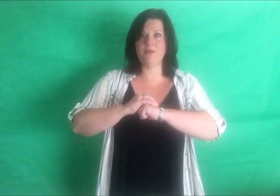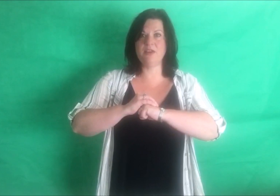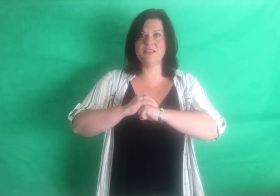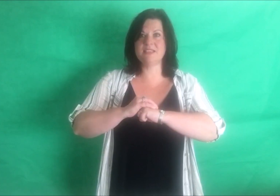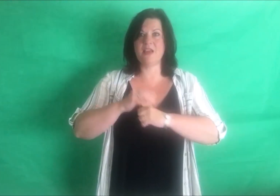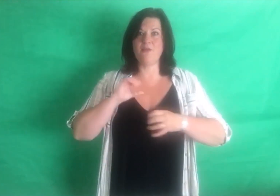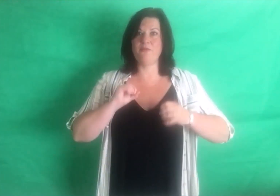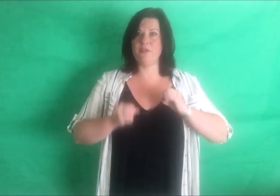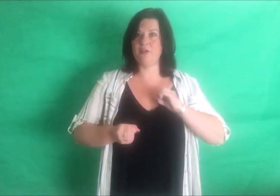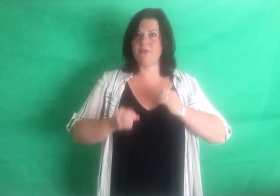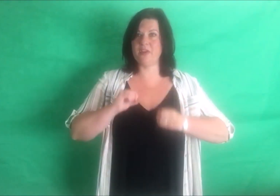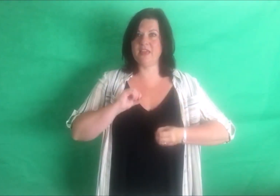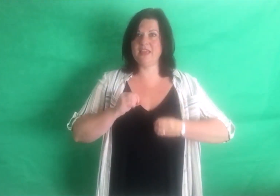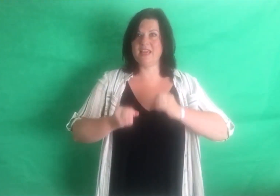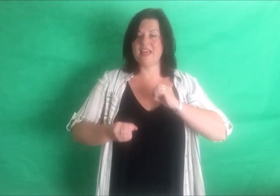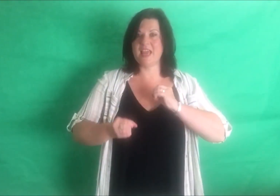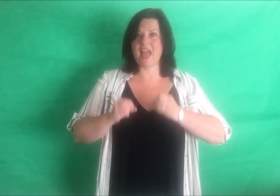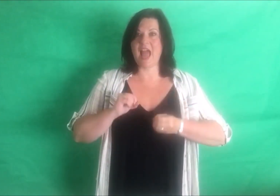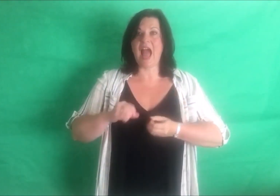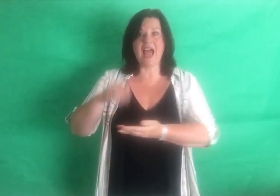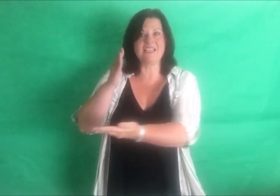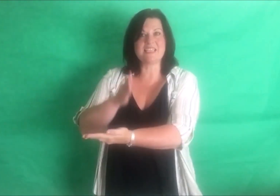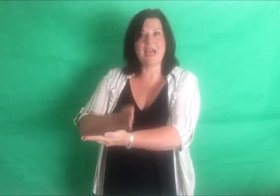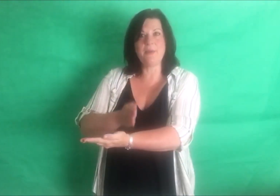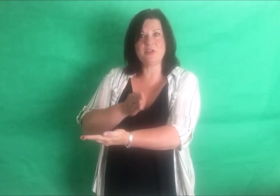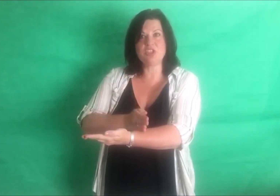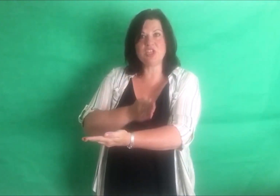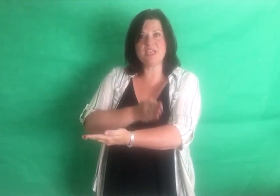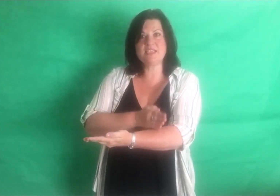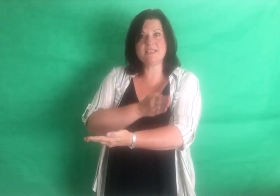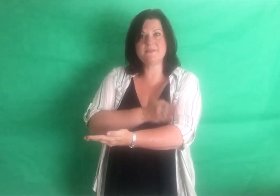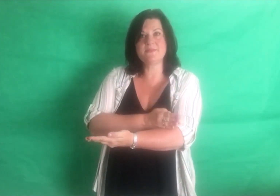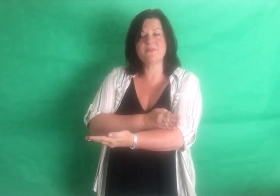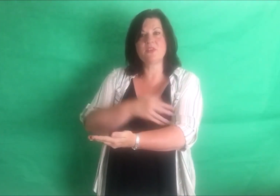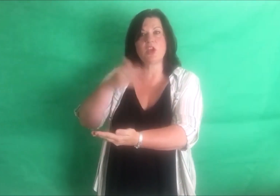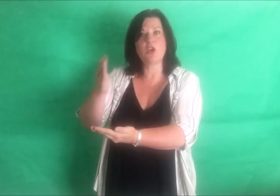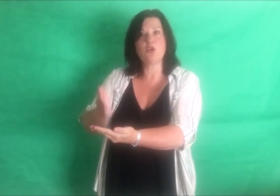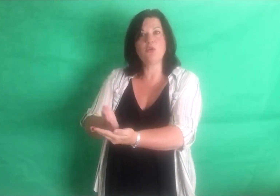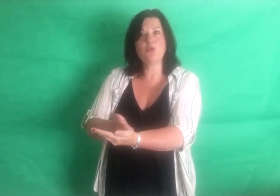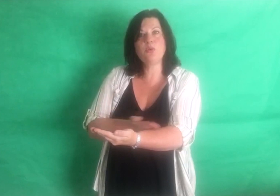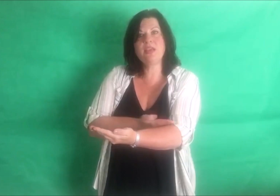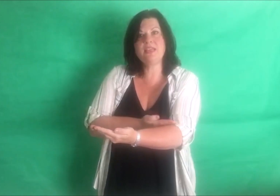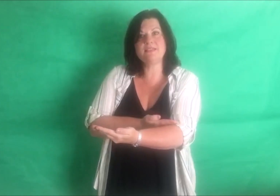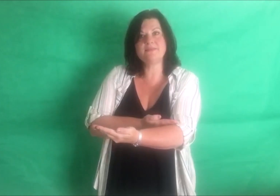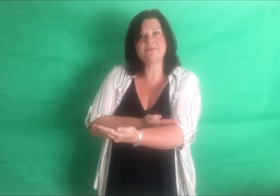Cauliflowers fluffy and cabbages green.